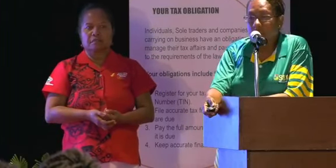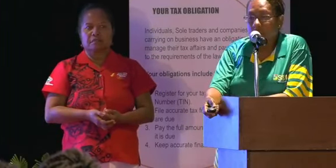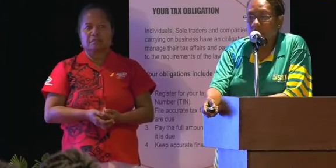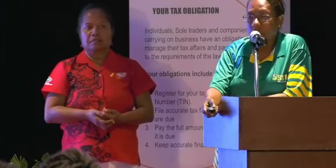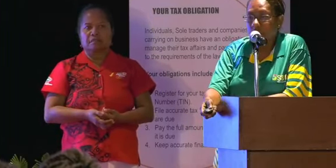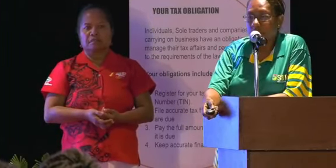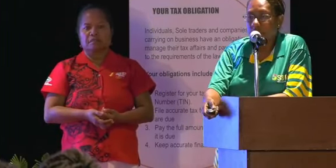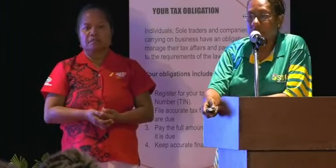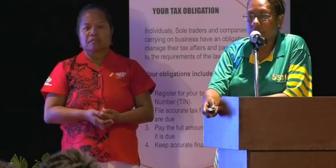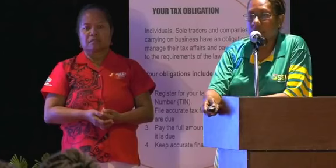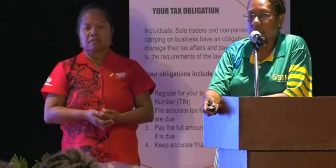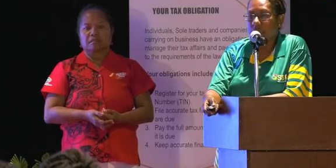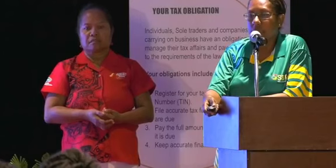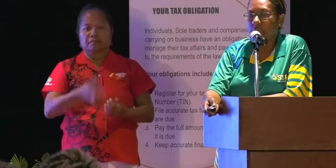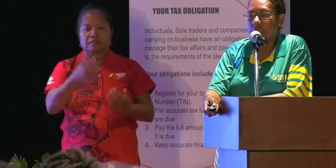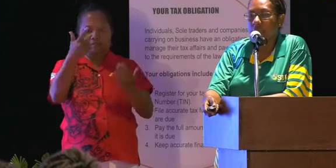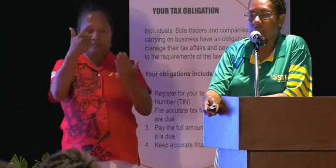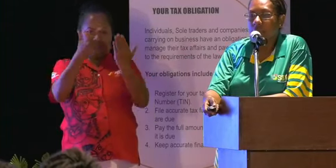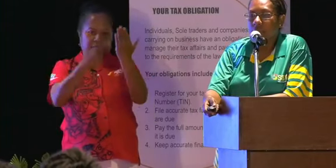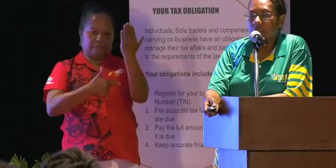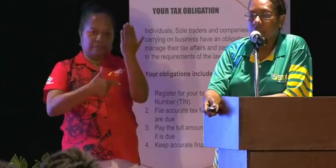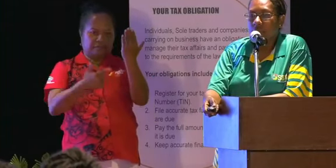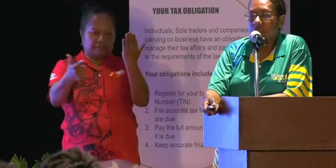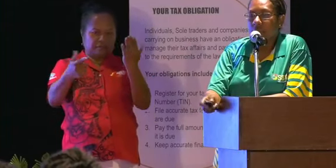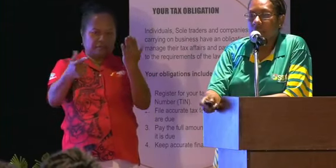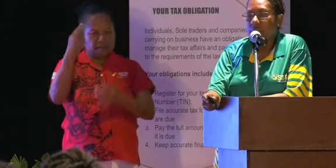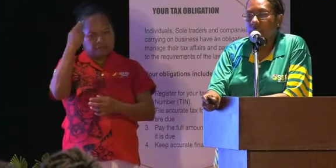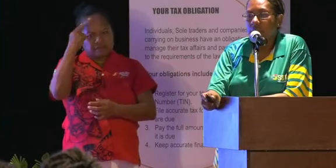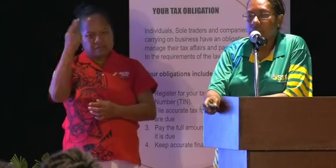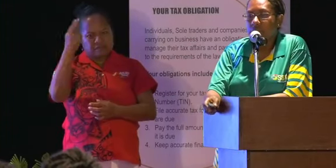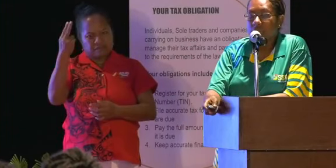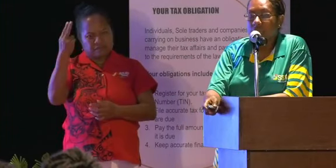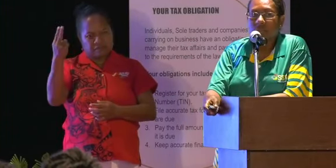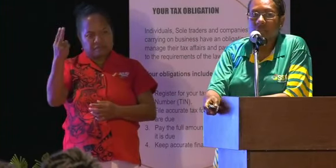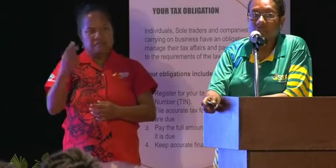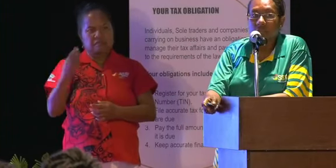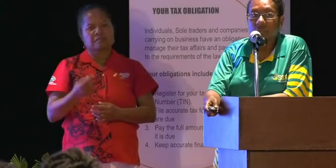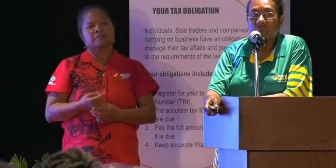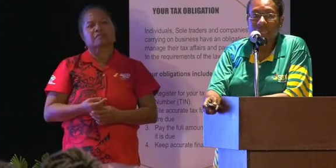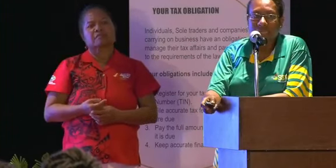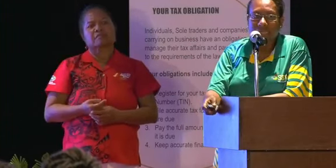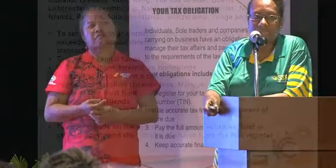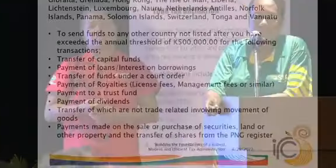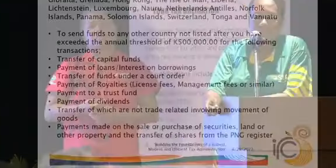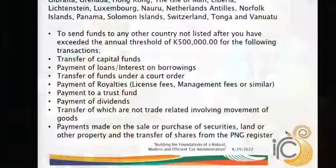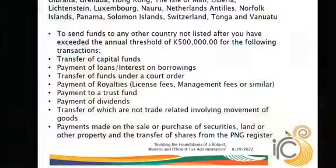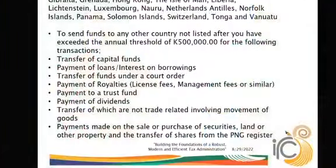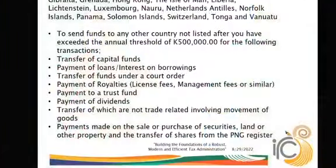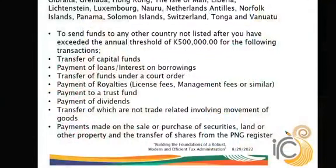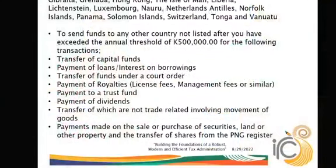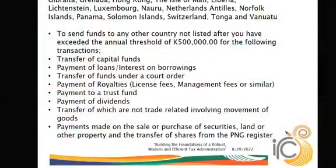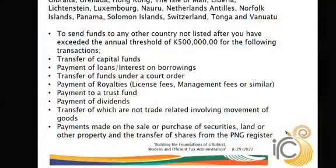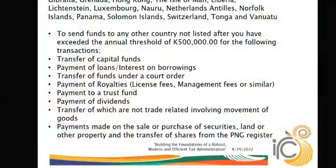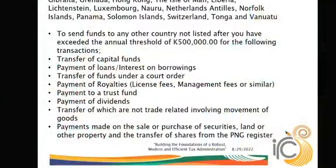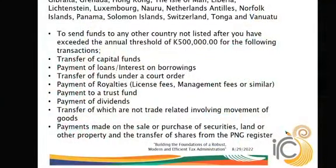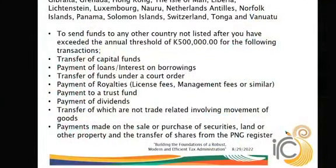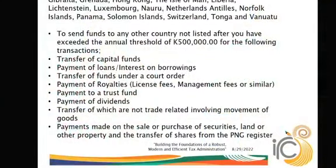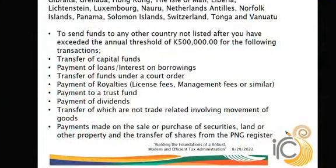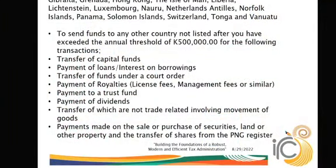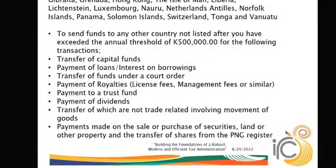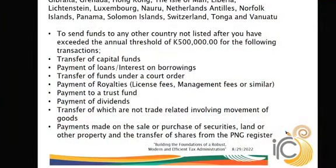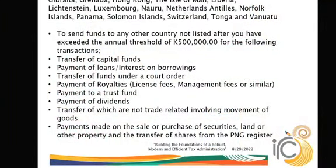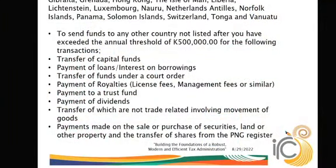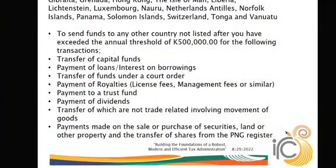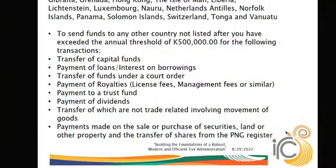the list of countries shown there, to send even one Kina, you need a